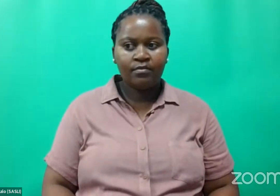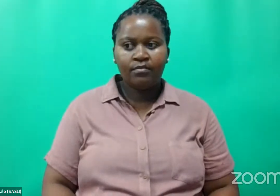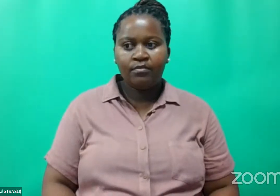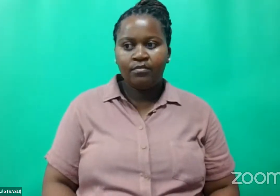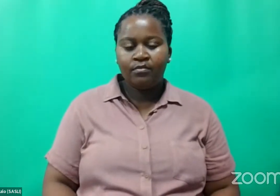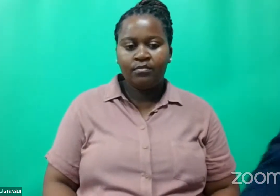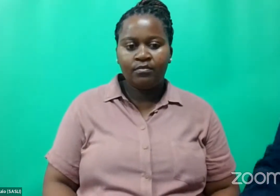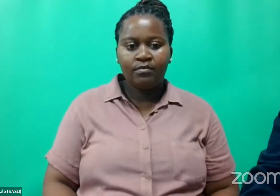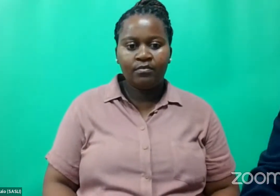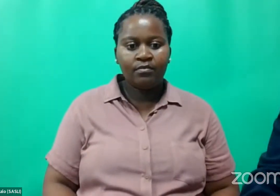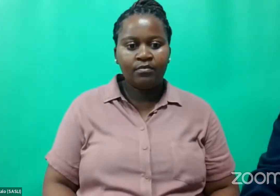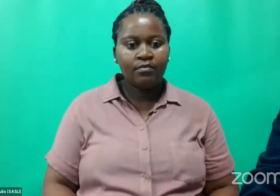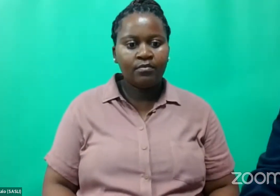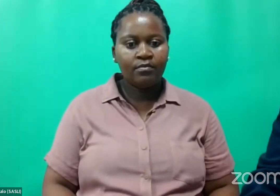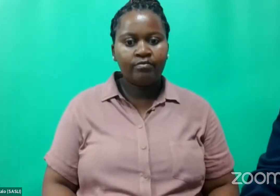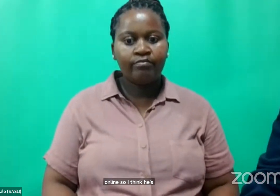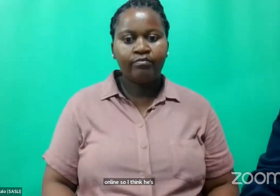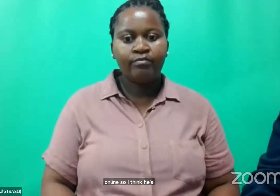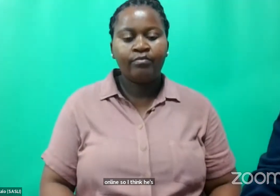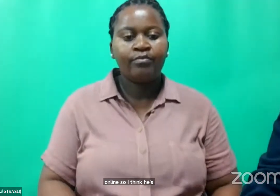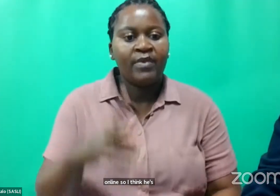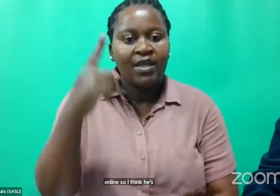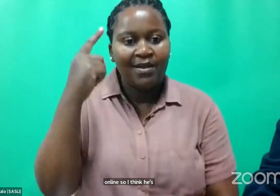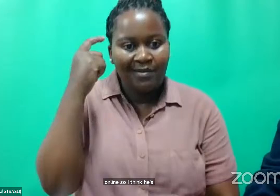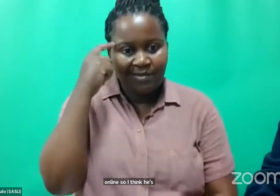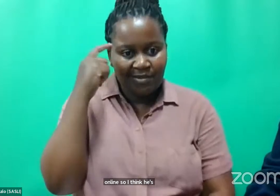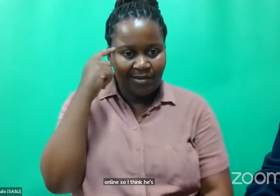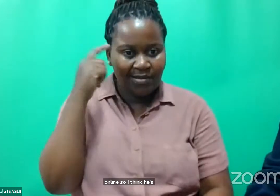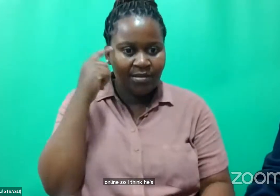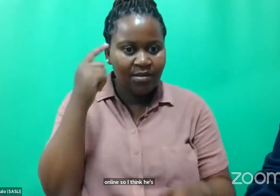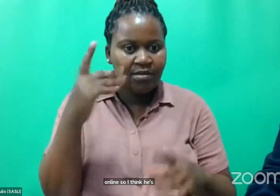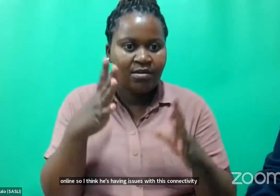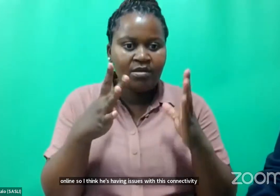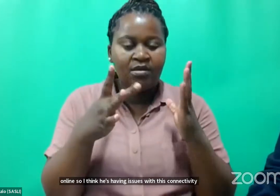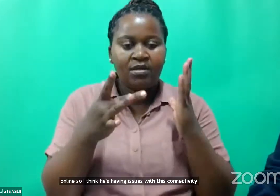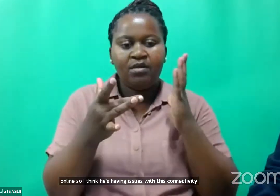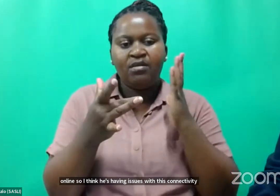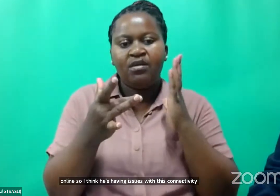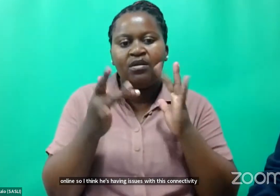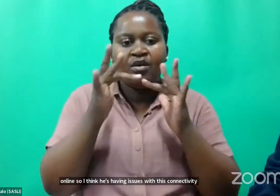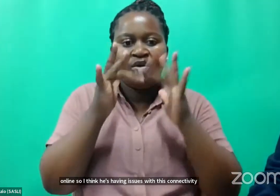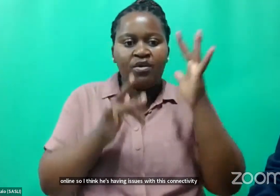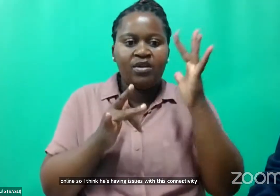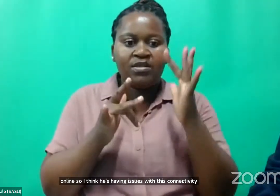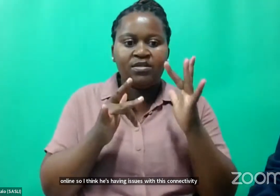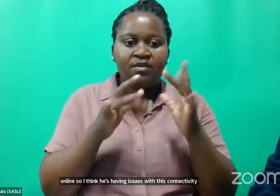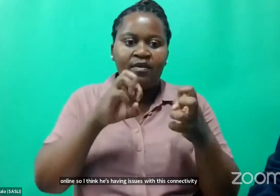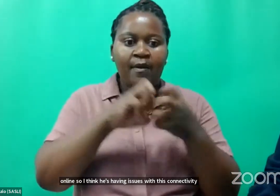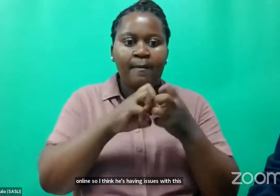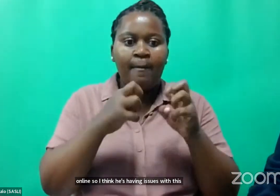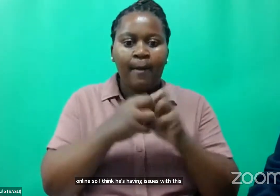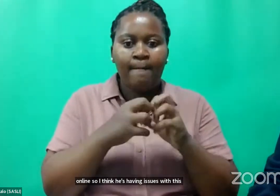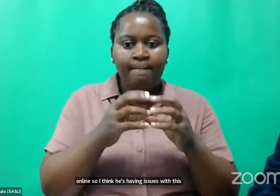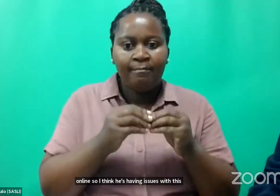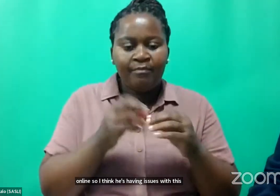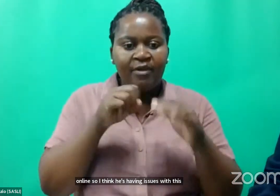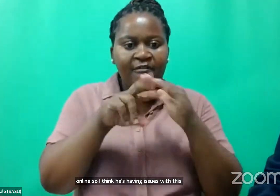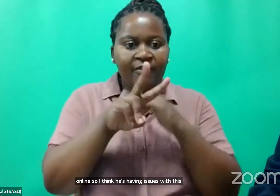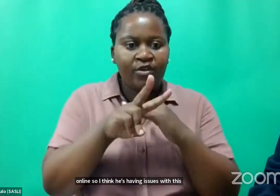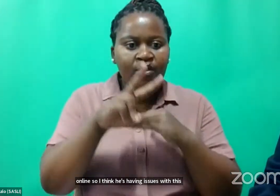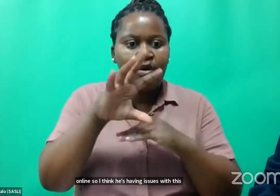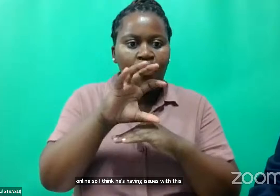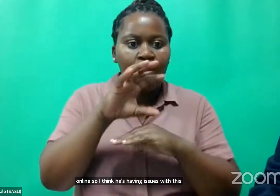Online as yet. I think he's having issues with his connectivity because his video is not coming on.